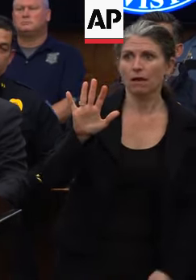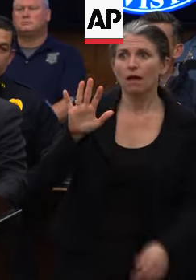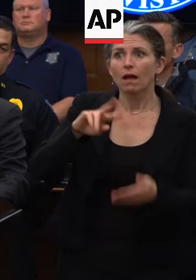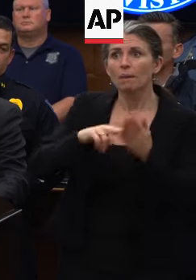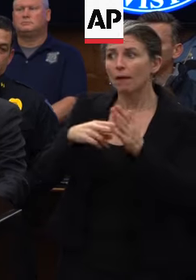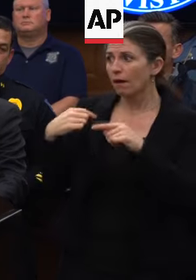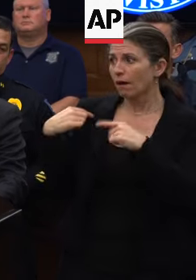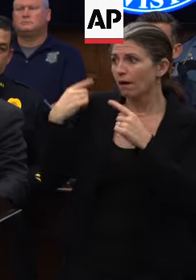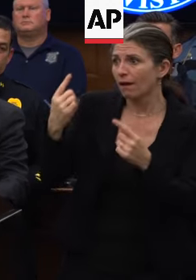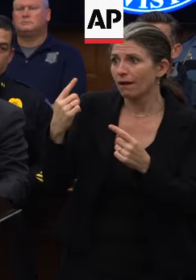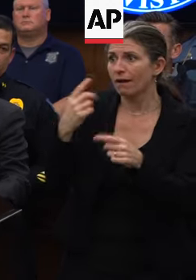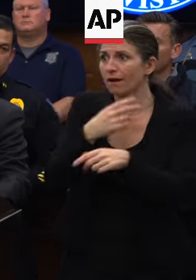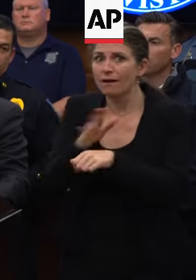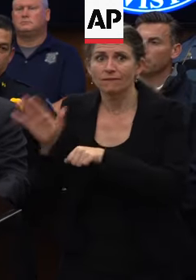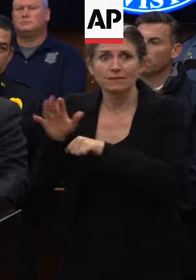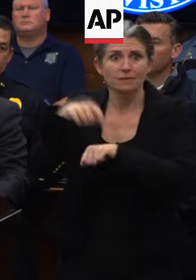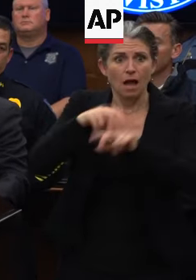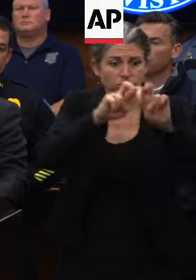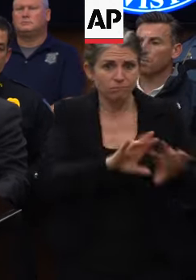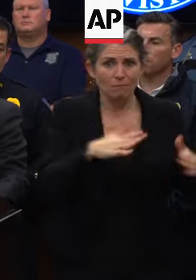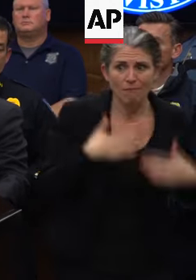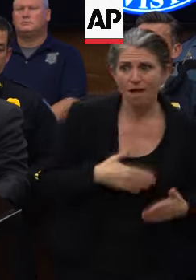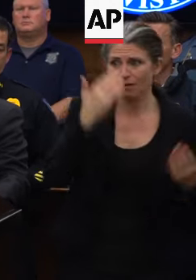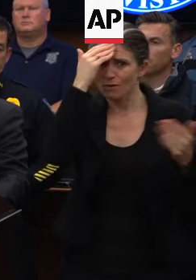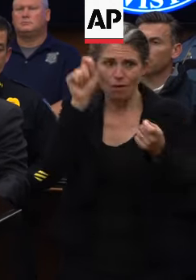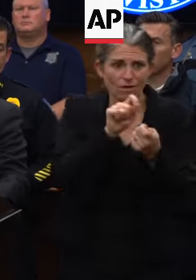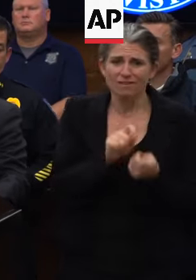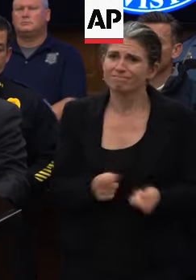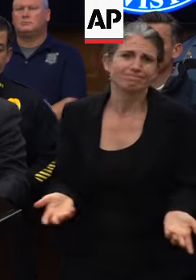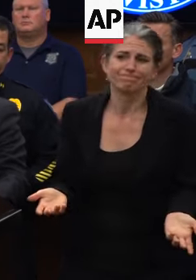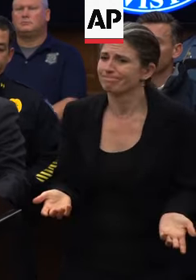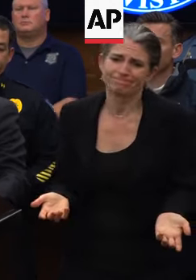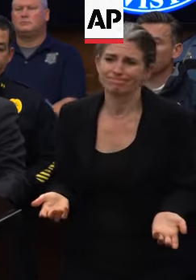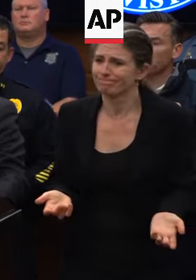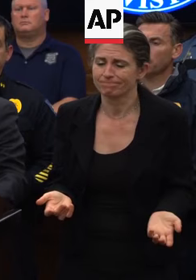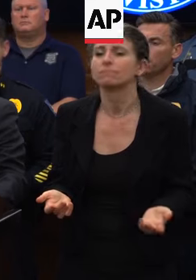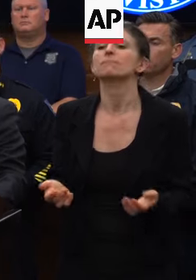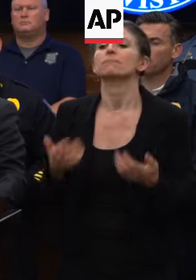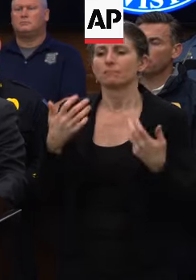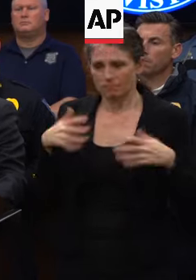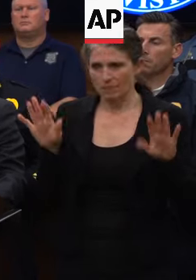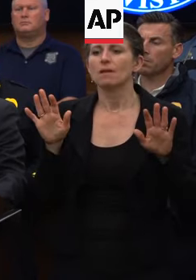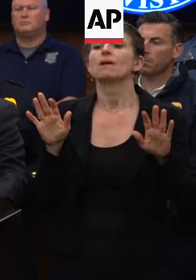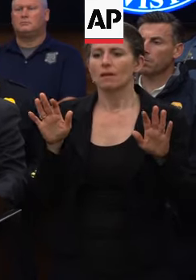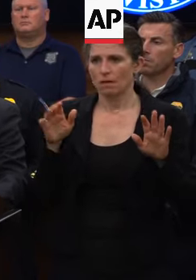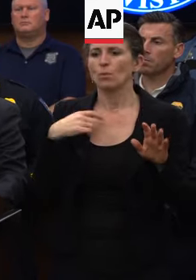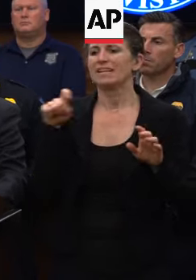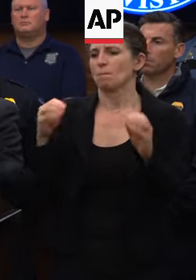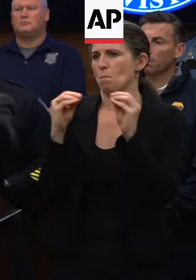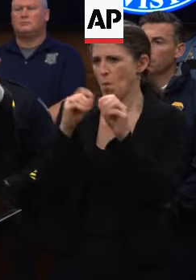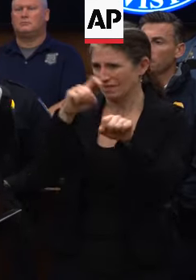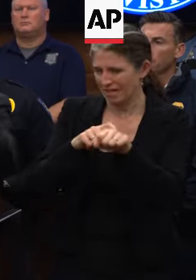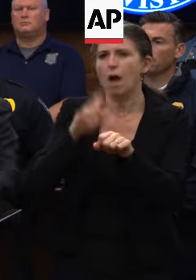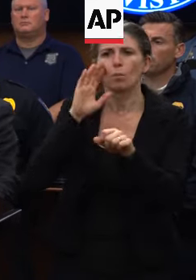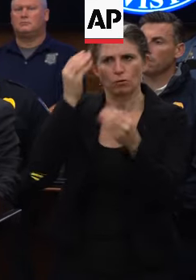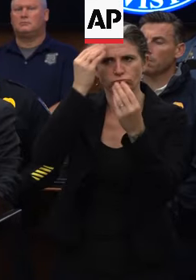lot of work that needs to be done here at the scene with the medical examiner's office. So there's a much, much more follow-up to what happened. But